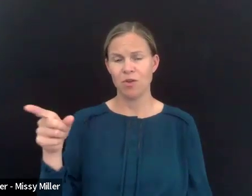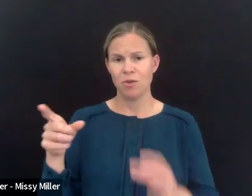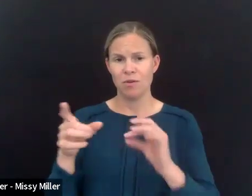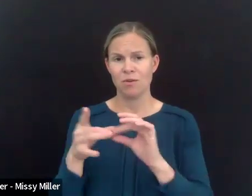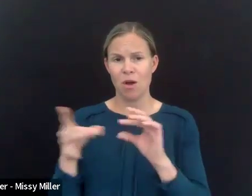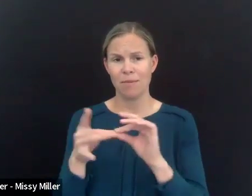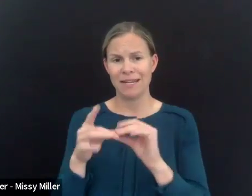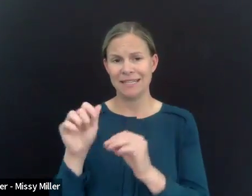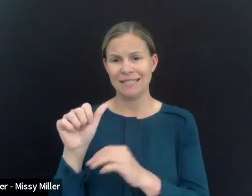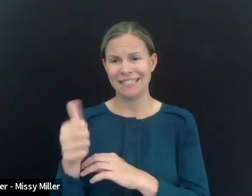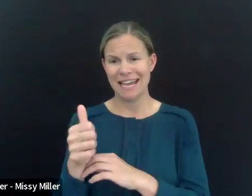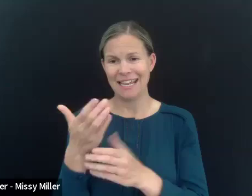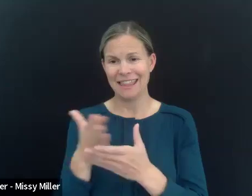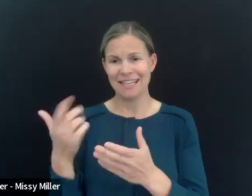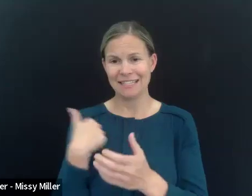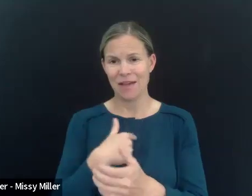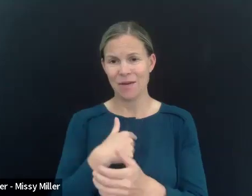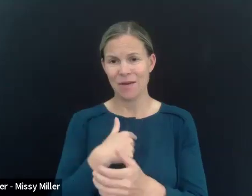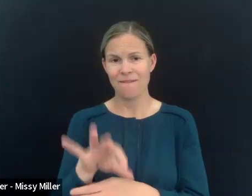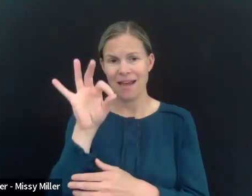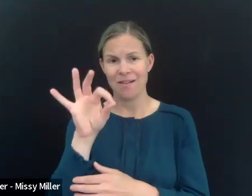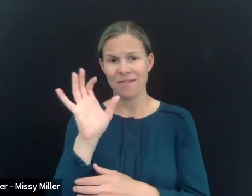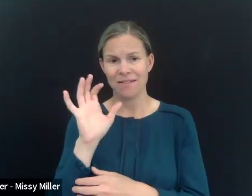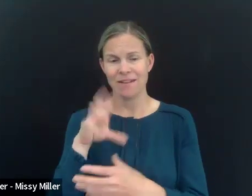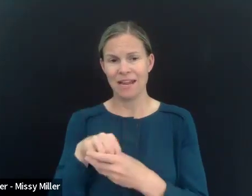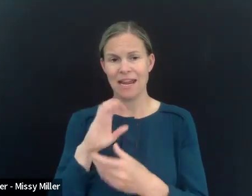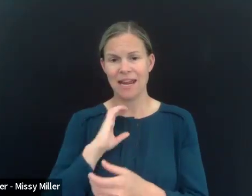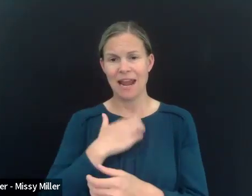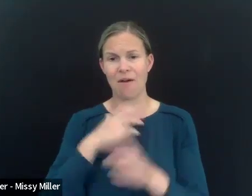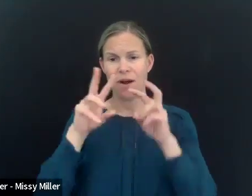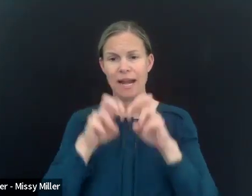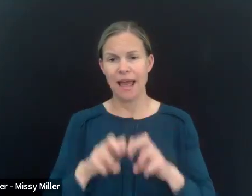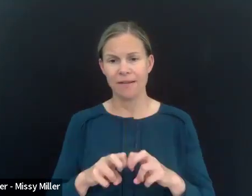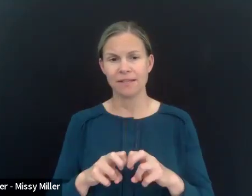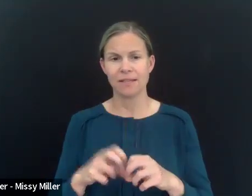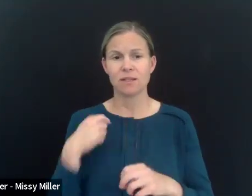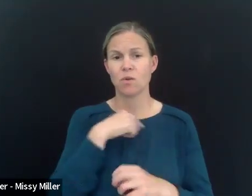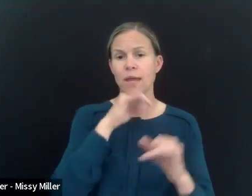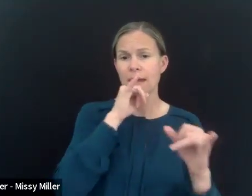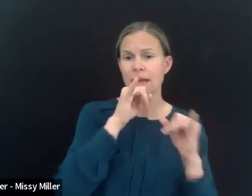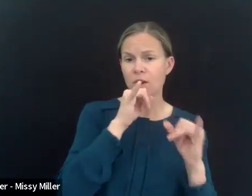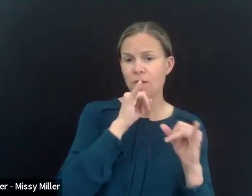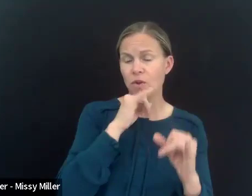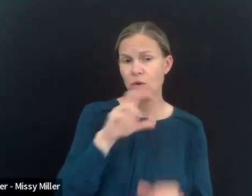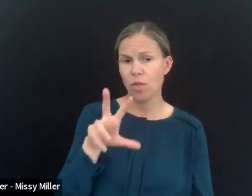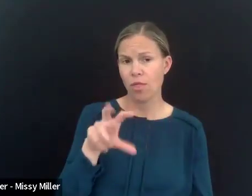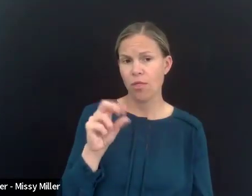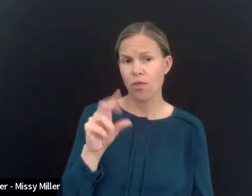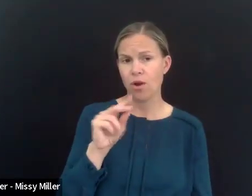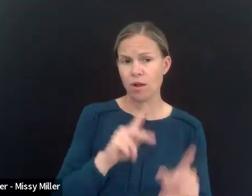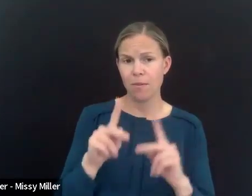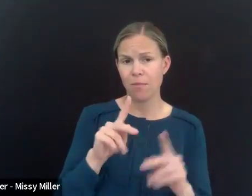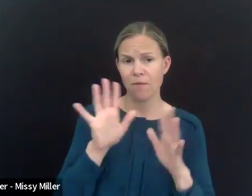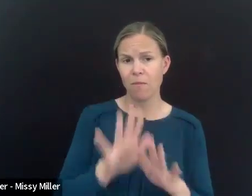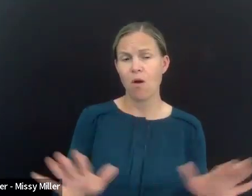landscape analysis. So I'm putting the landscape analysis in the chat. We interviewed 30 people from across the movement,